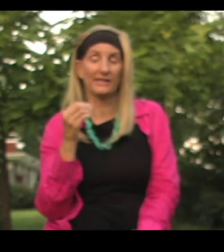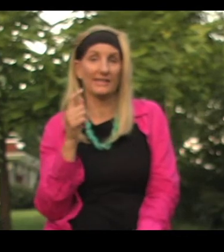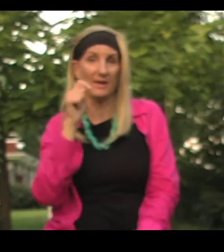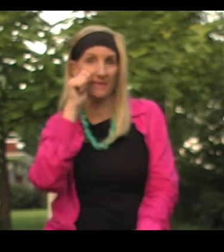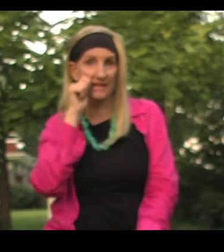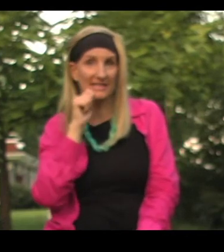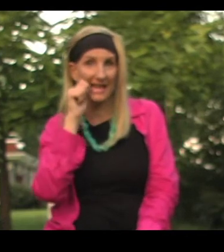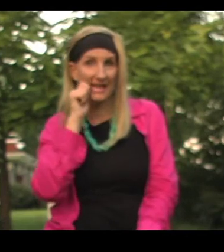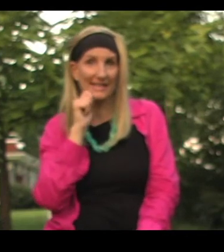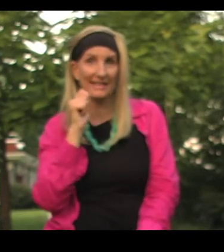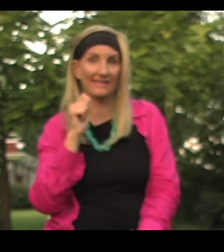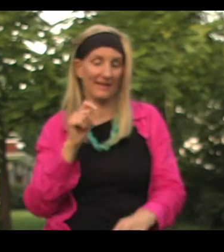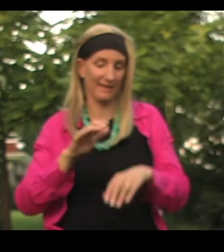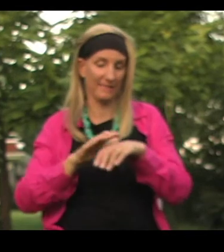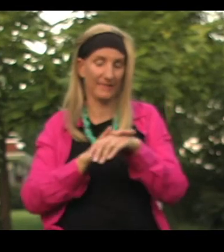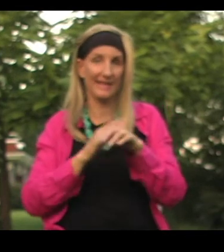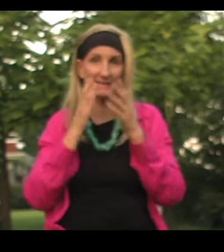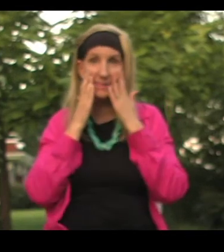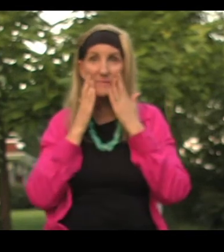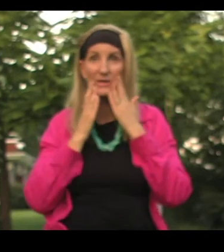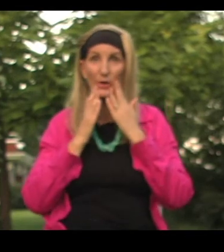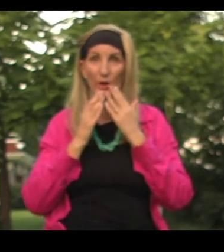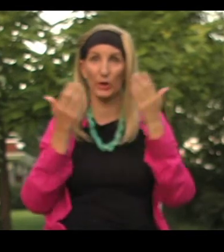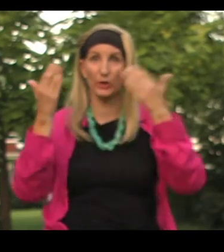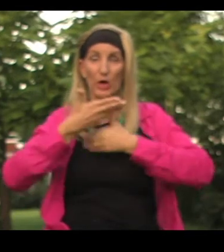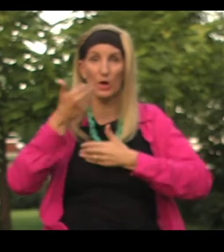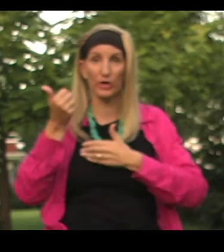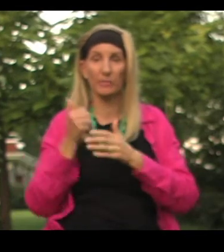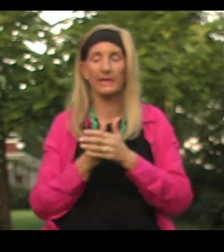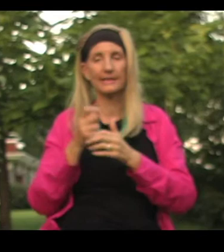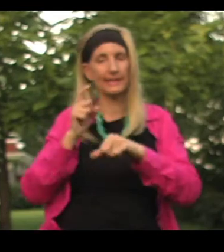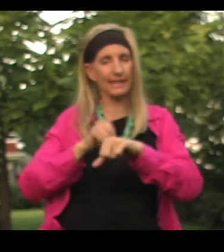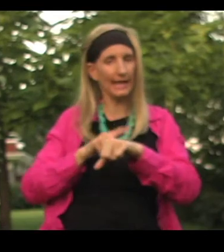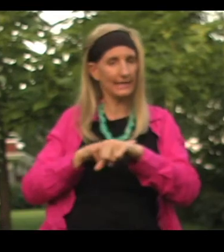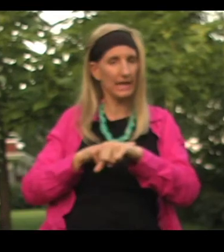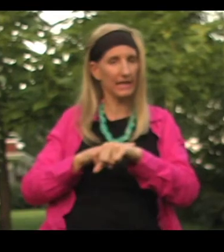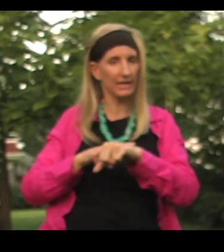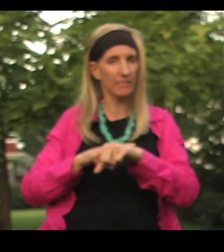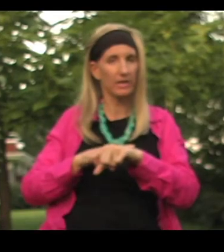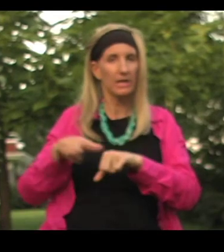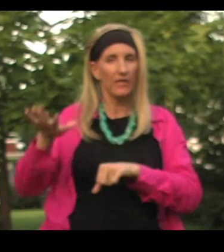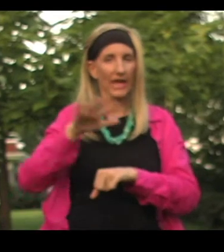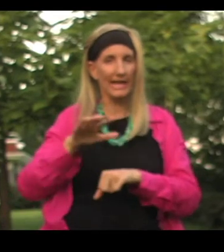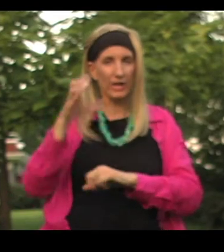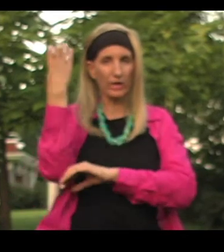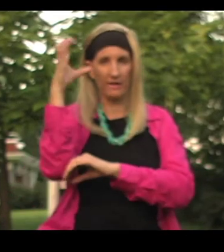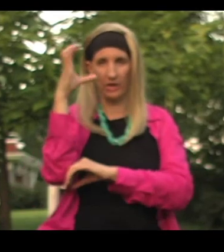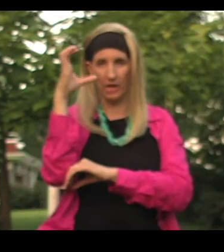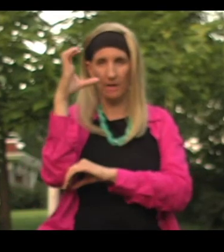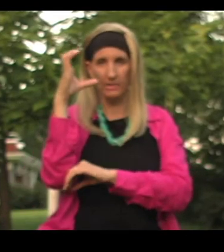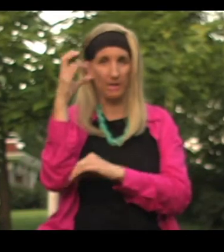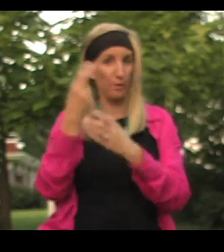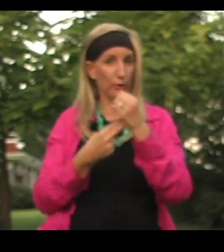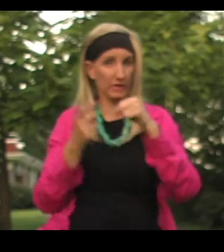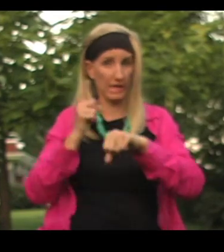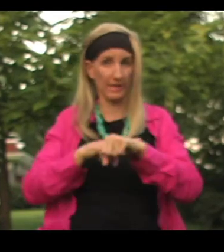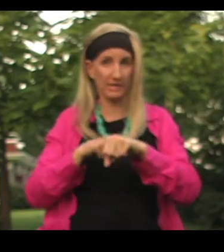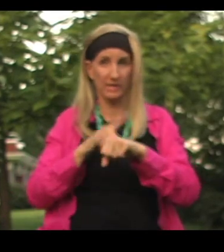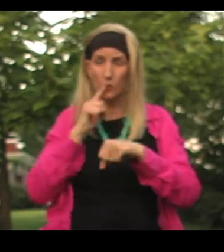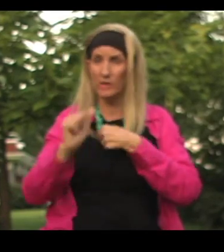some tanning things that made me look a little darker, because at that time, that area of Colombia, both times, was